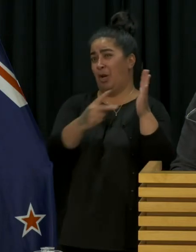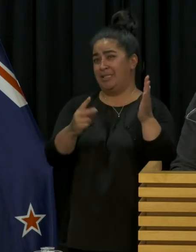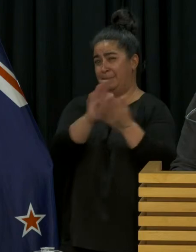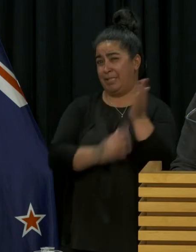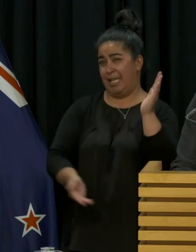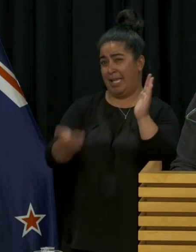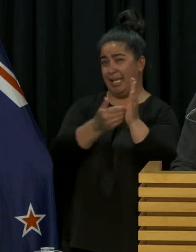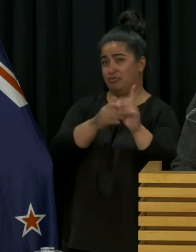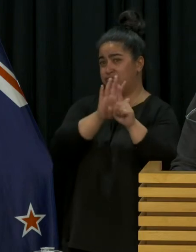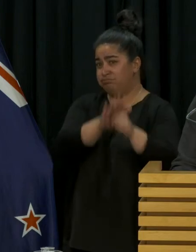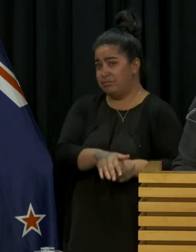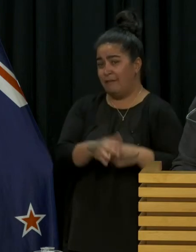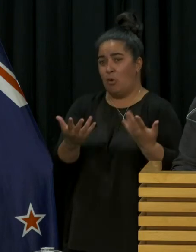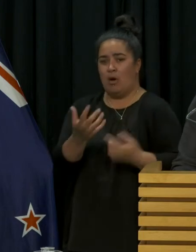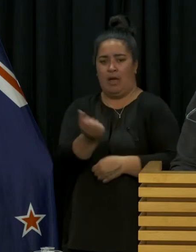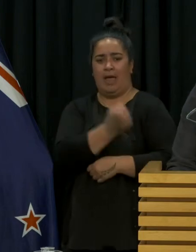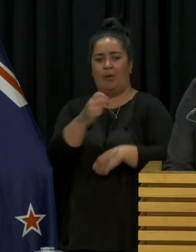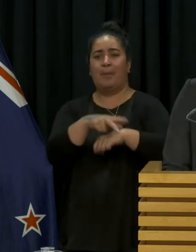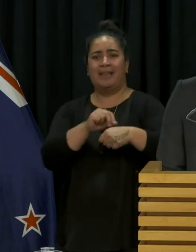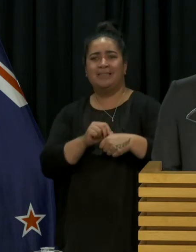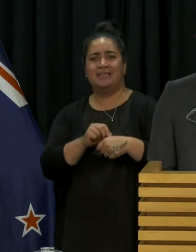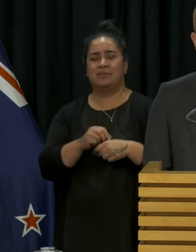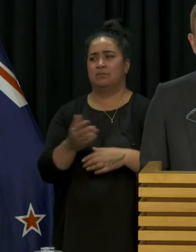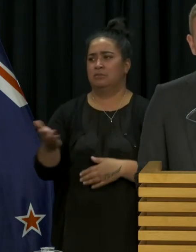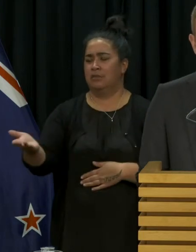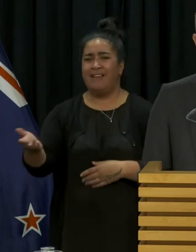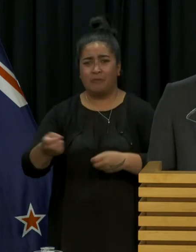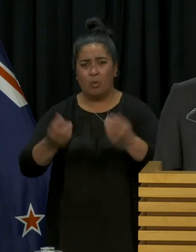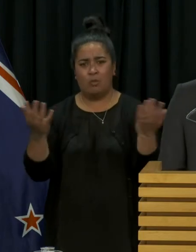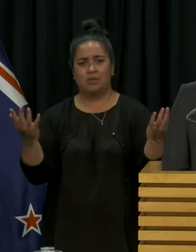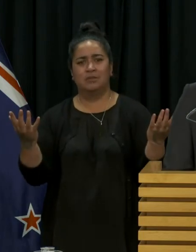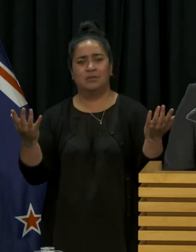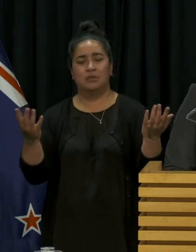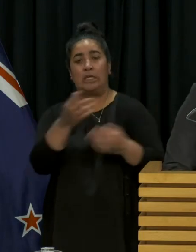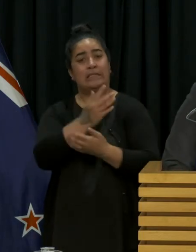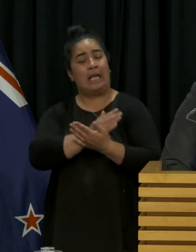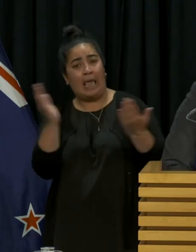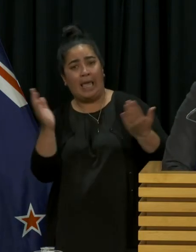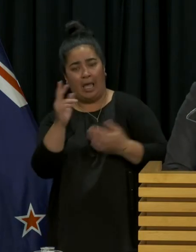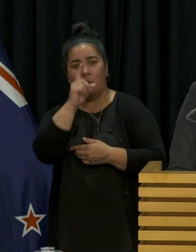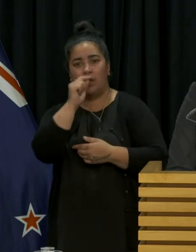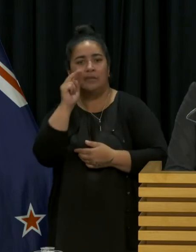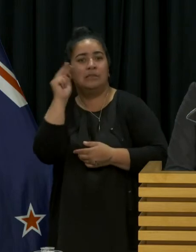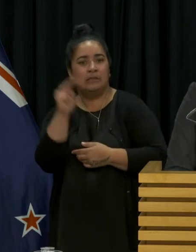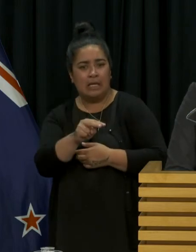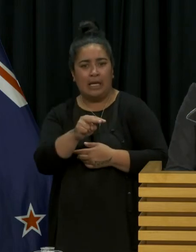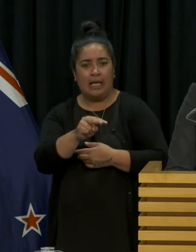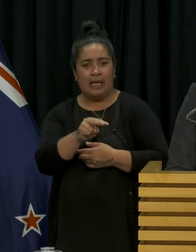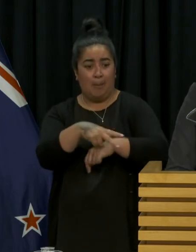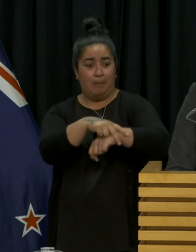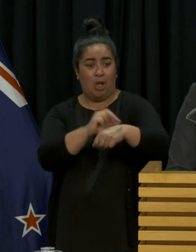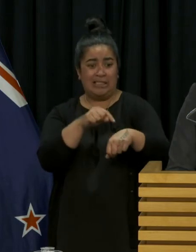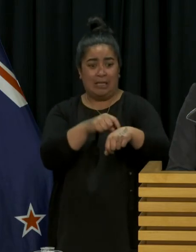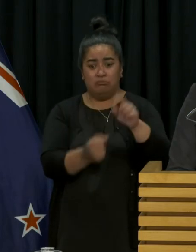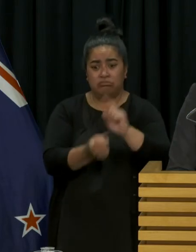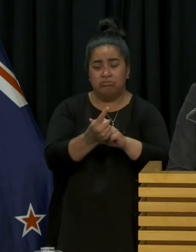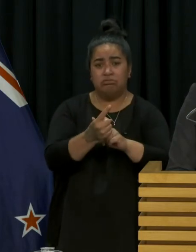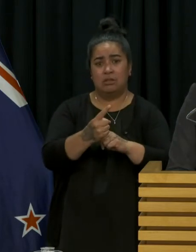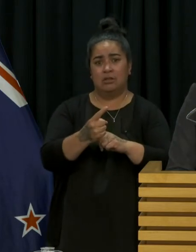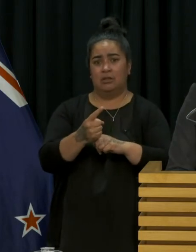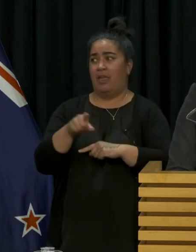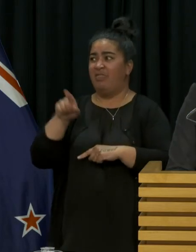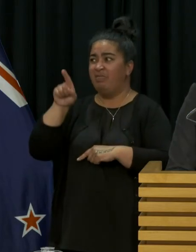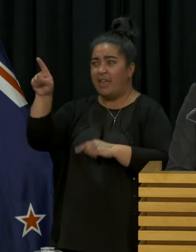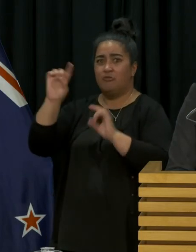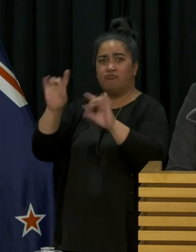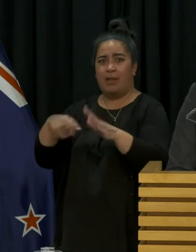Oh, undoubtedly. You know, undoubtedly there is a correlation between this policy and the increase of new gangs in New Zealand.